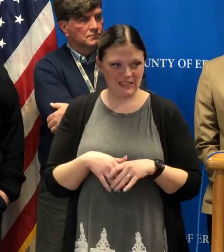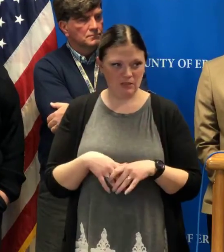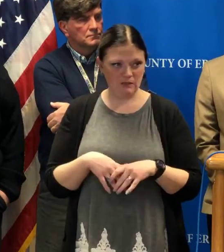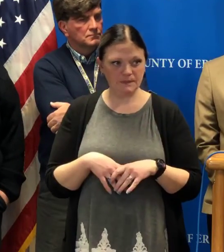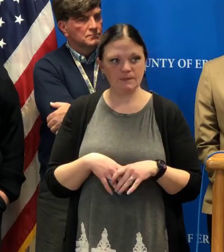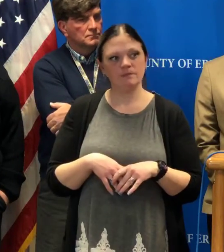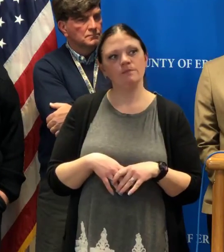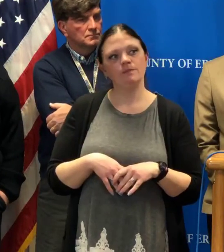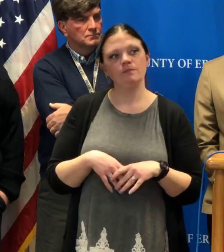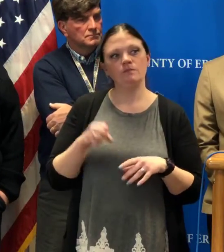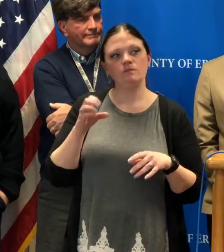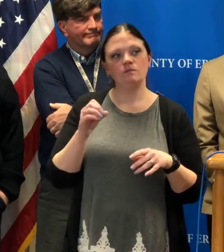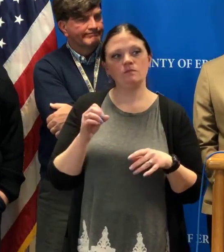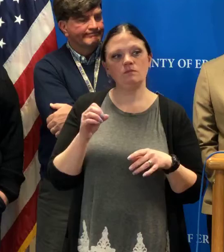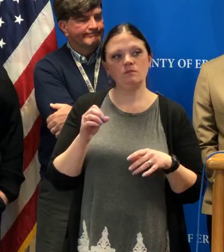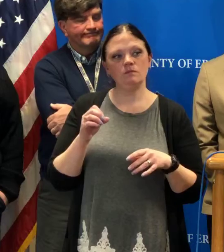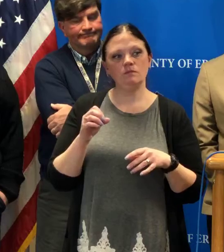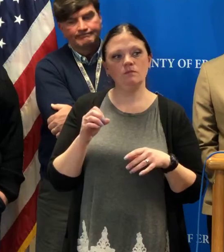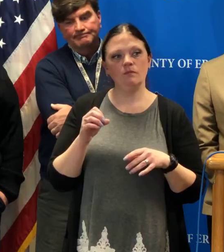so